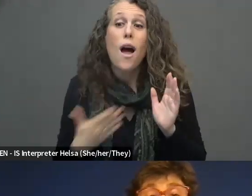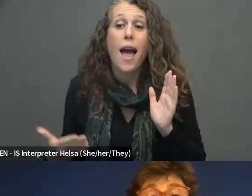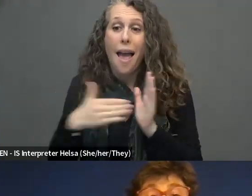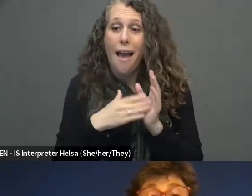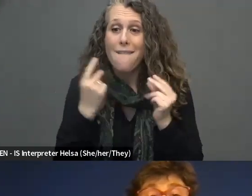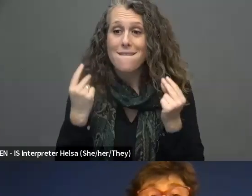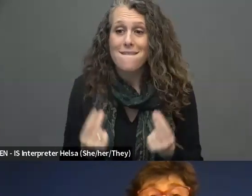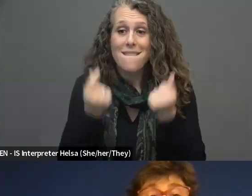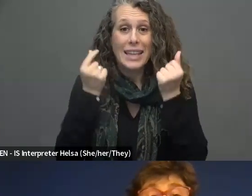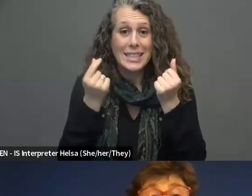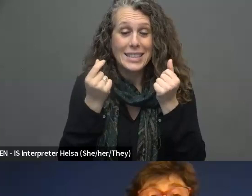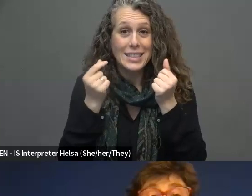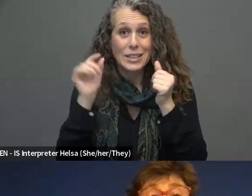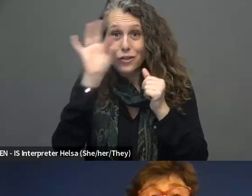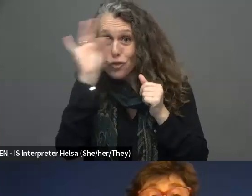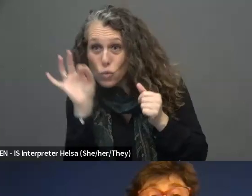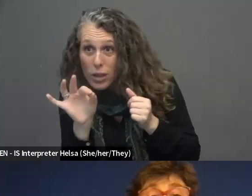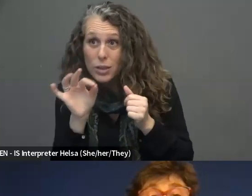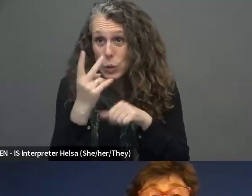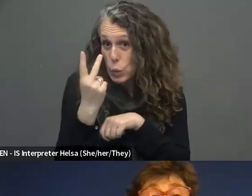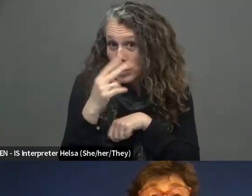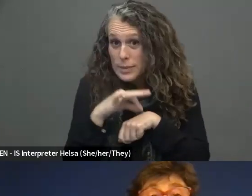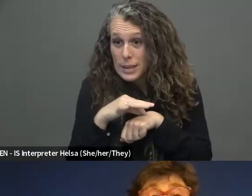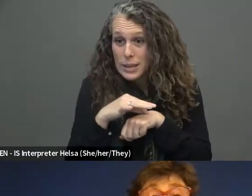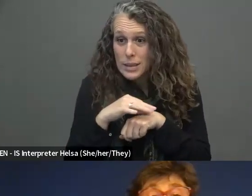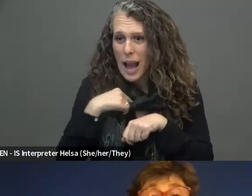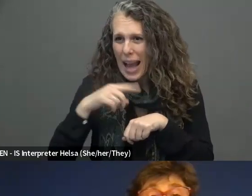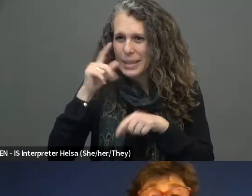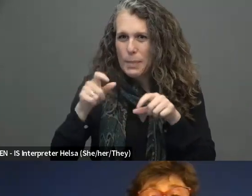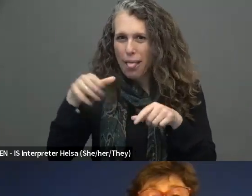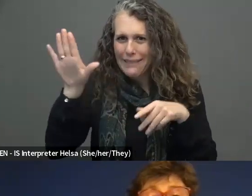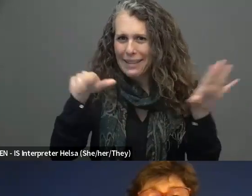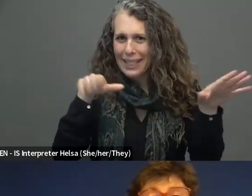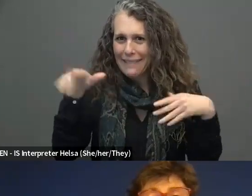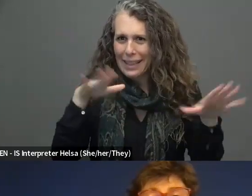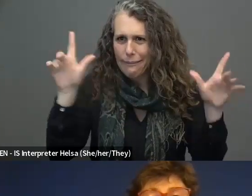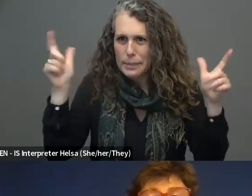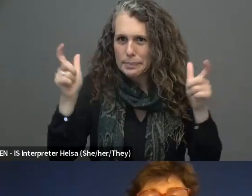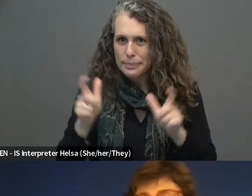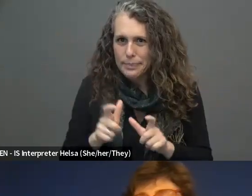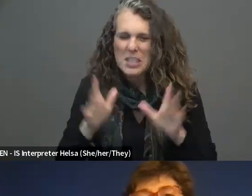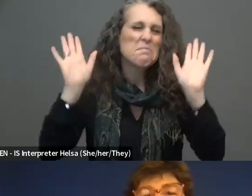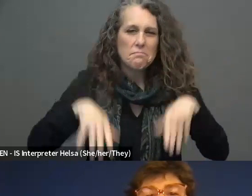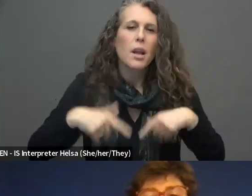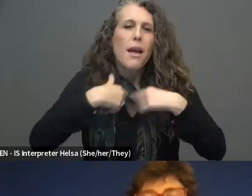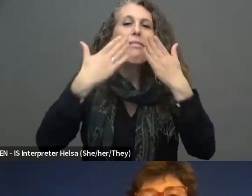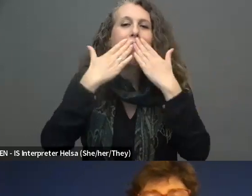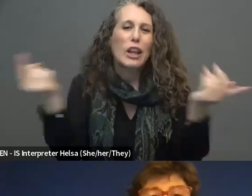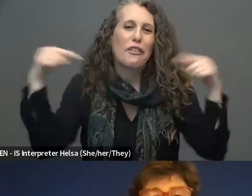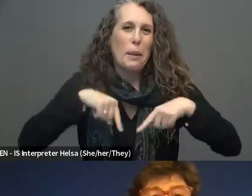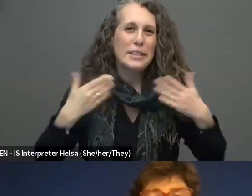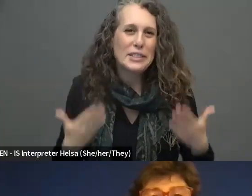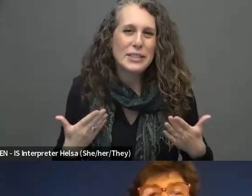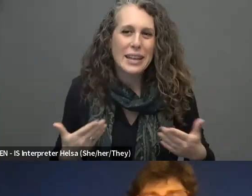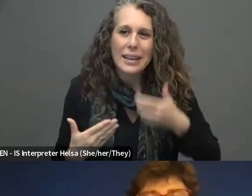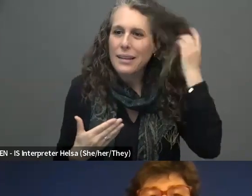question, we still have a little time. I see people going, so thank you very much for being here today. There's a